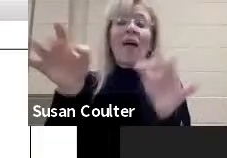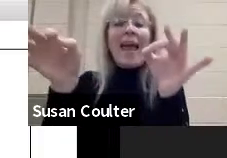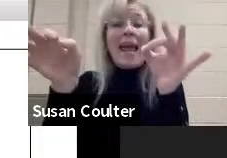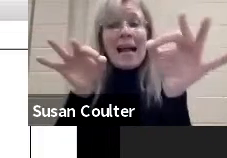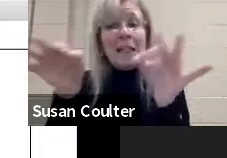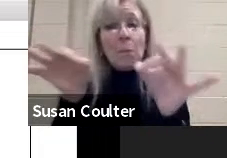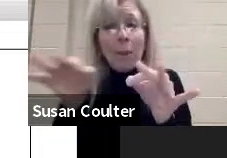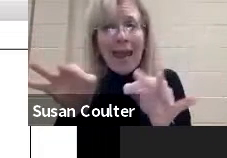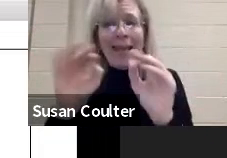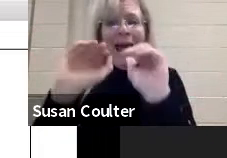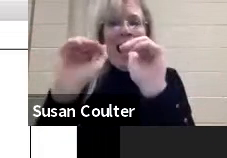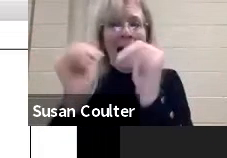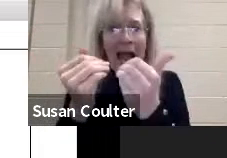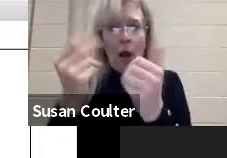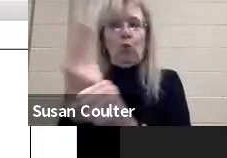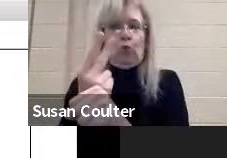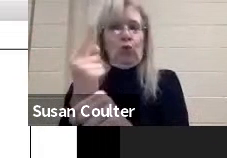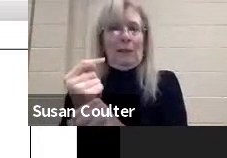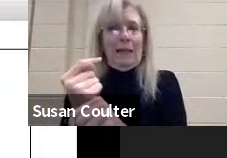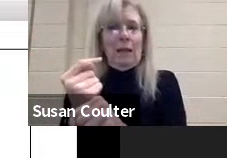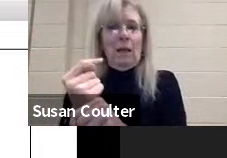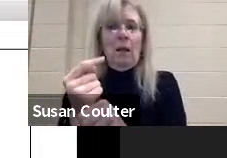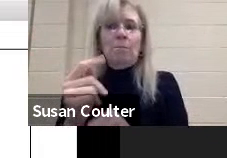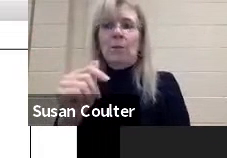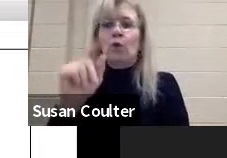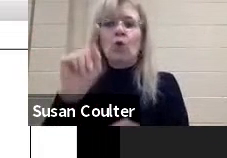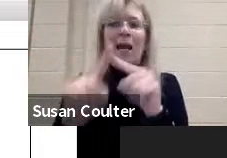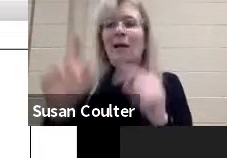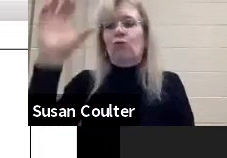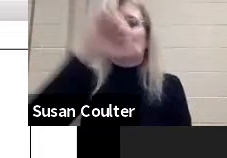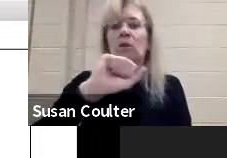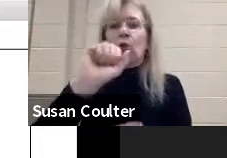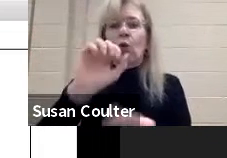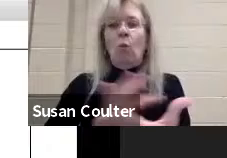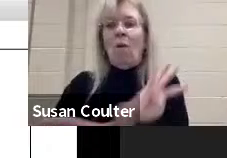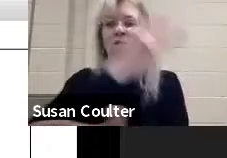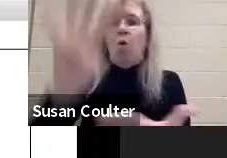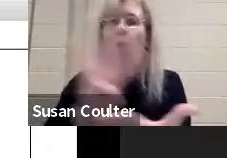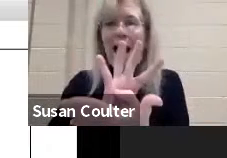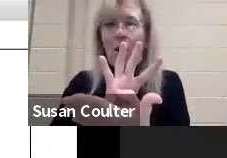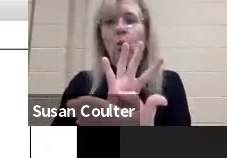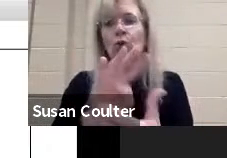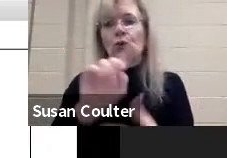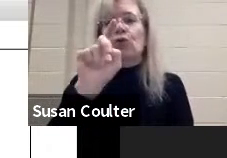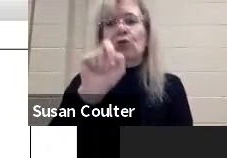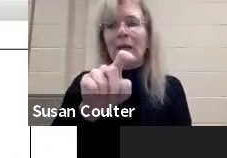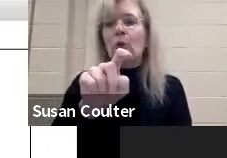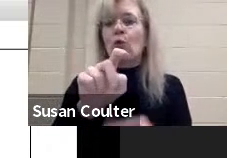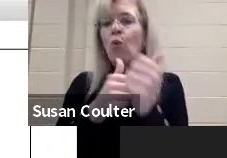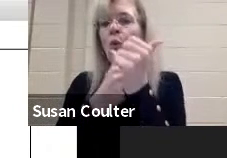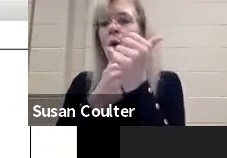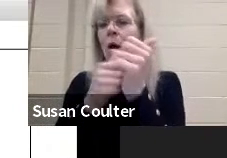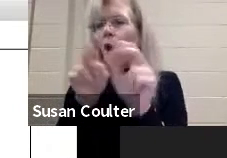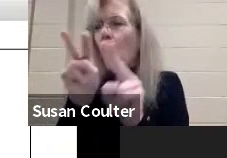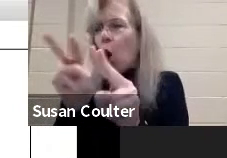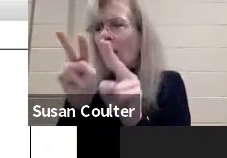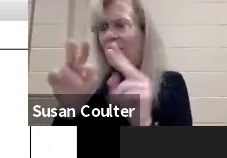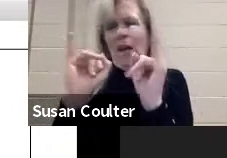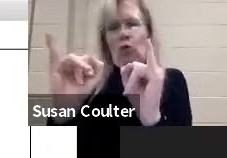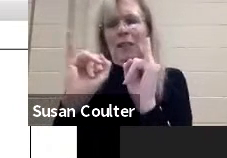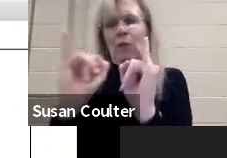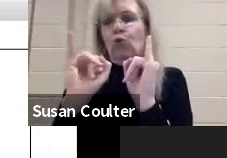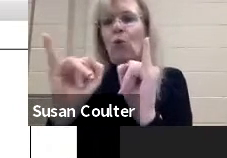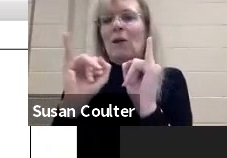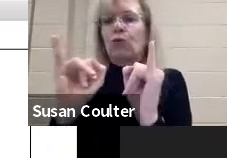So they explain how to use it. You can't just assume 4 hours. You need to look